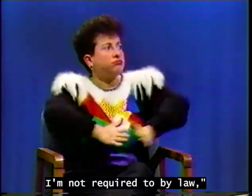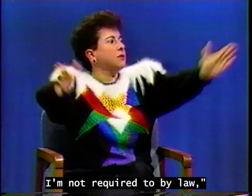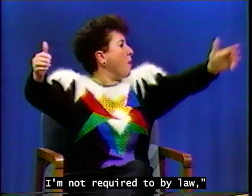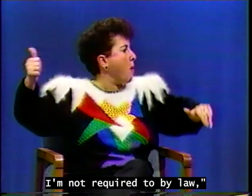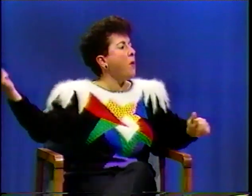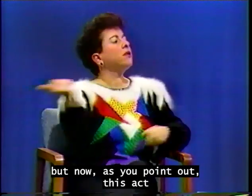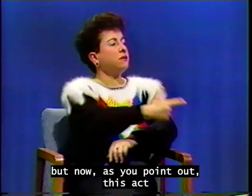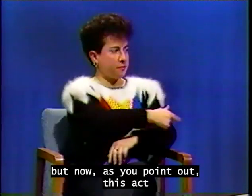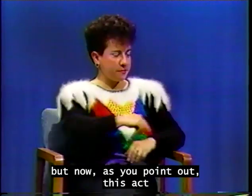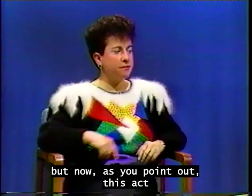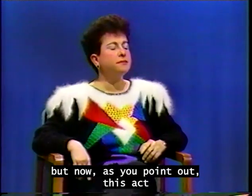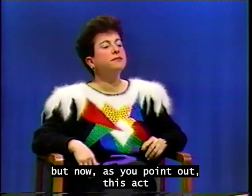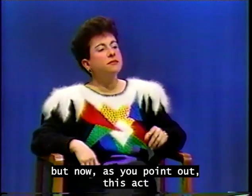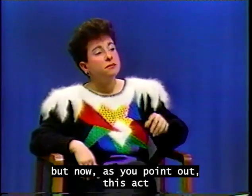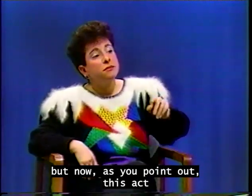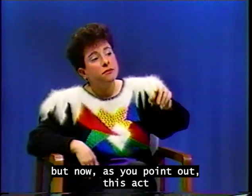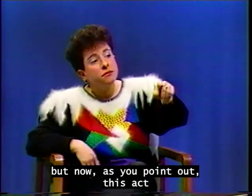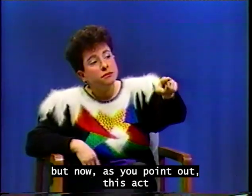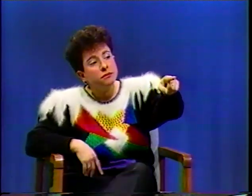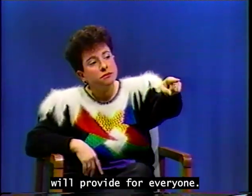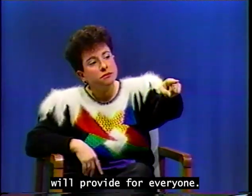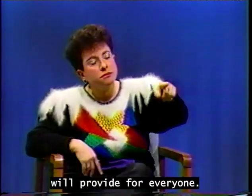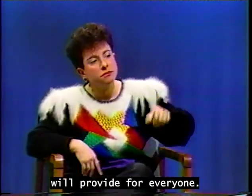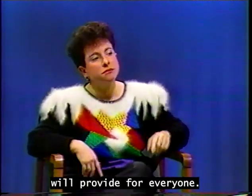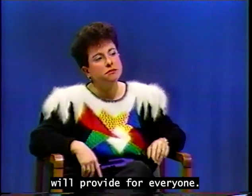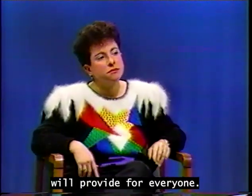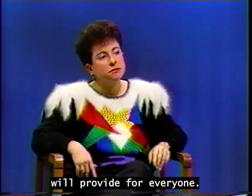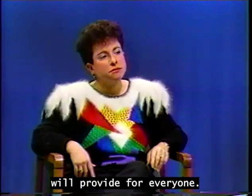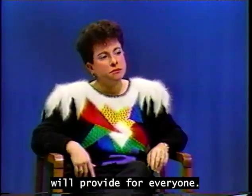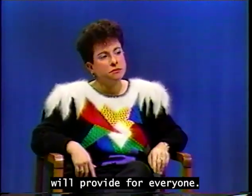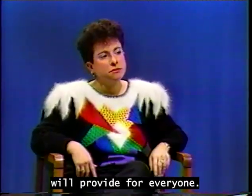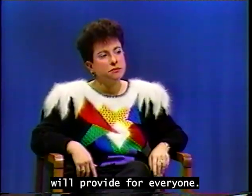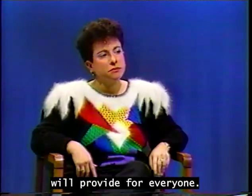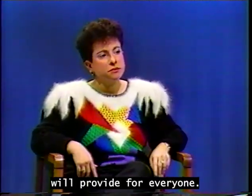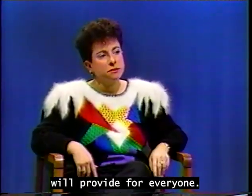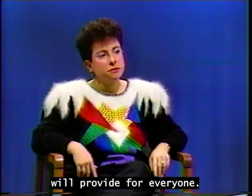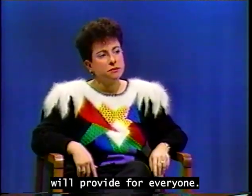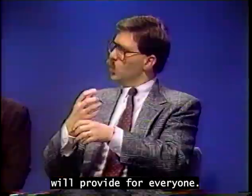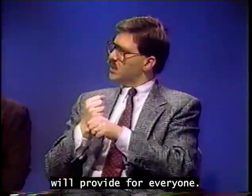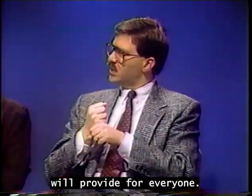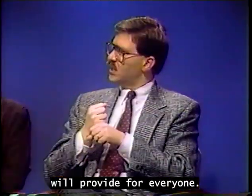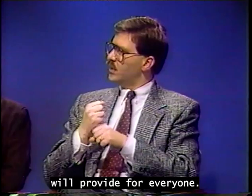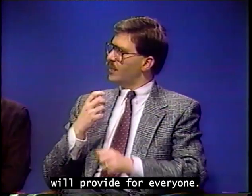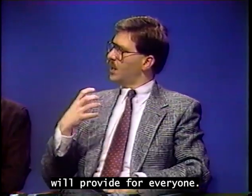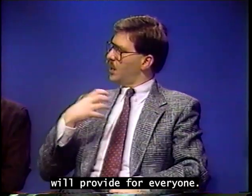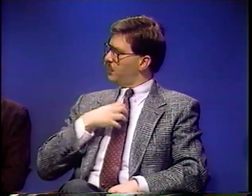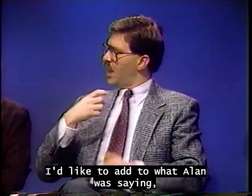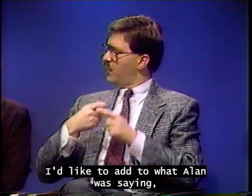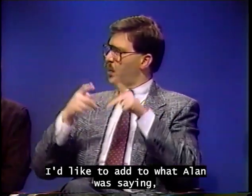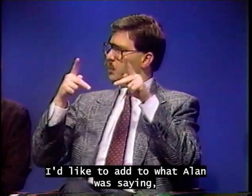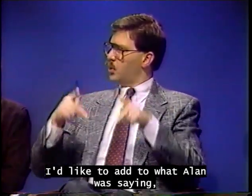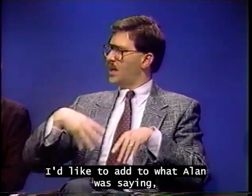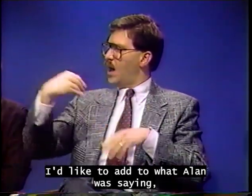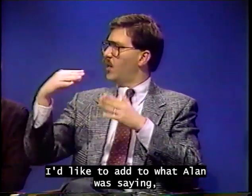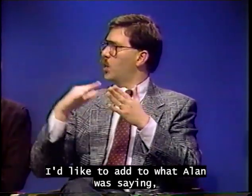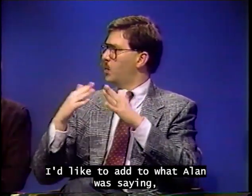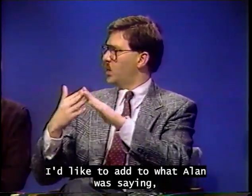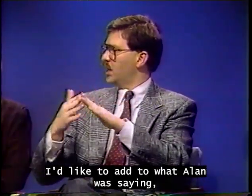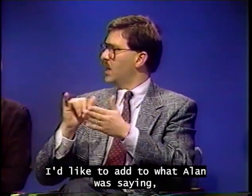law. But now, as you point out, this act will provide for everyone. I'd like to add to what Alan was